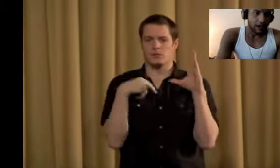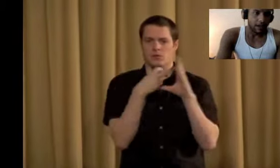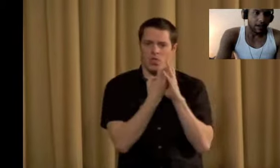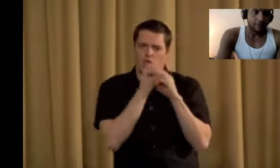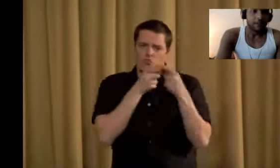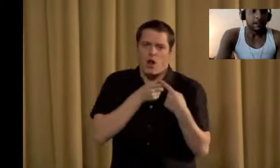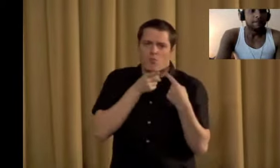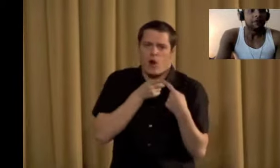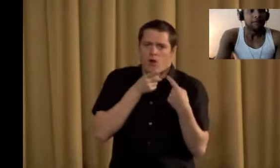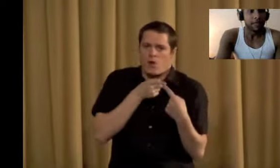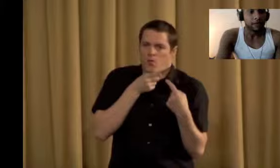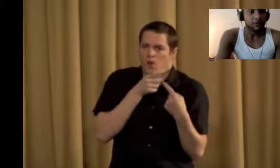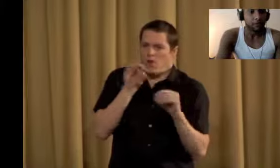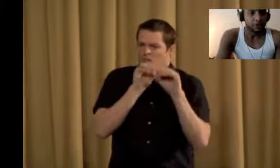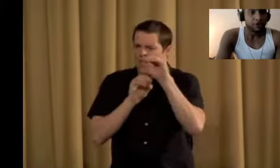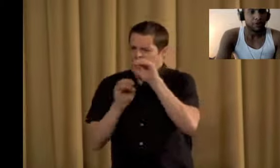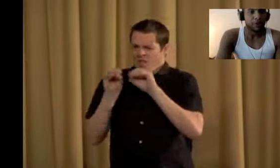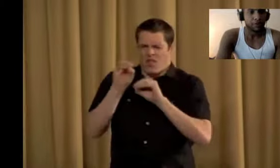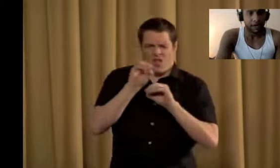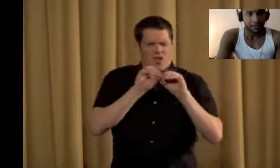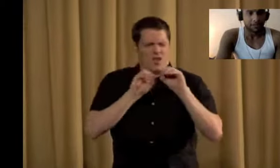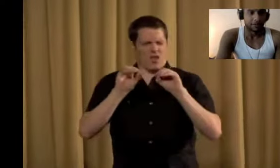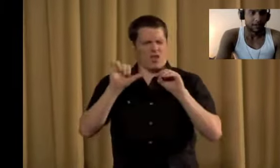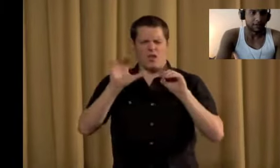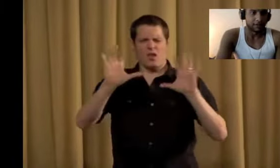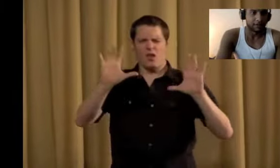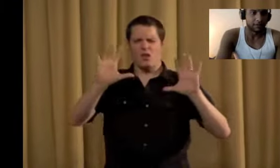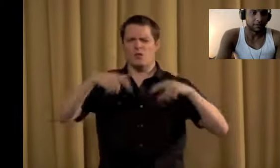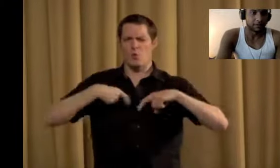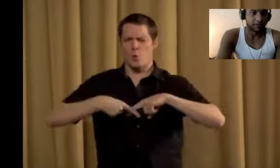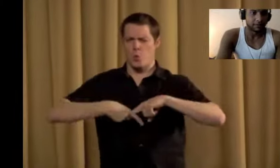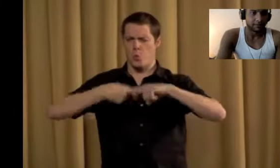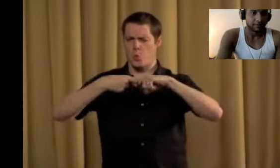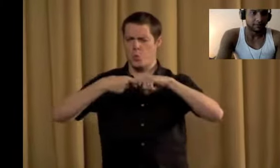I feel like film language puts you in a box sometimes.